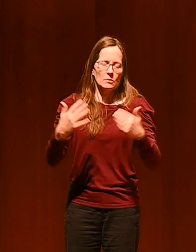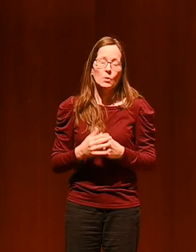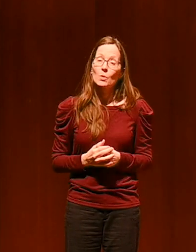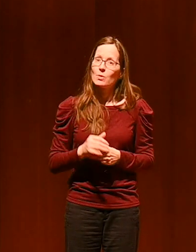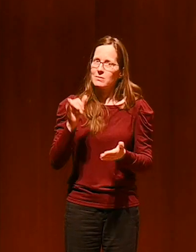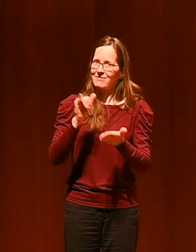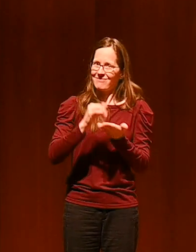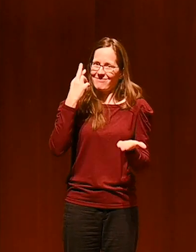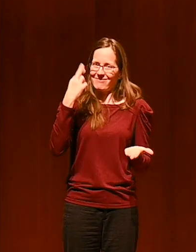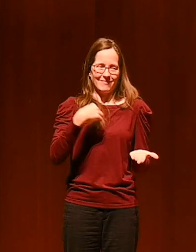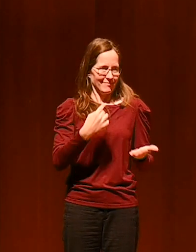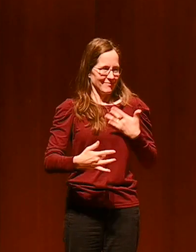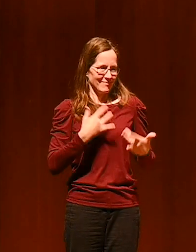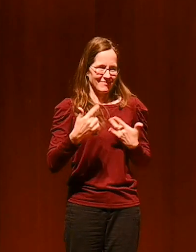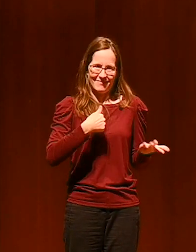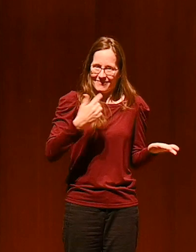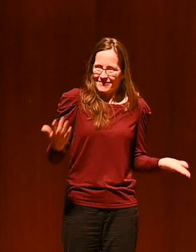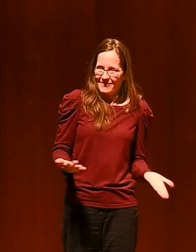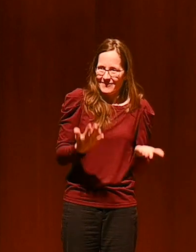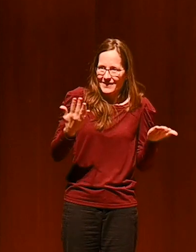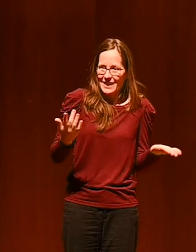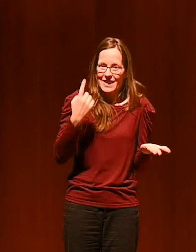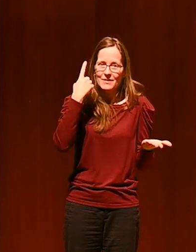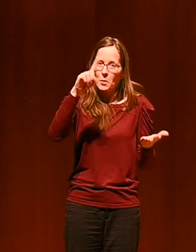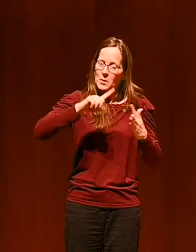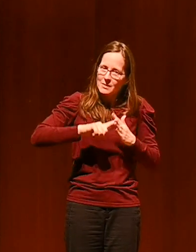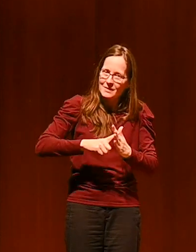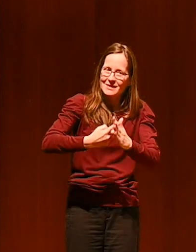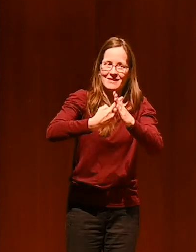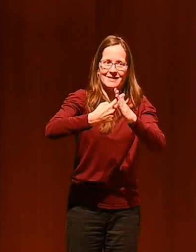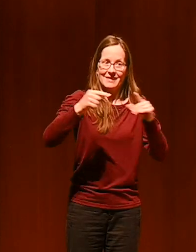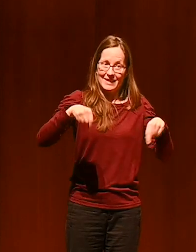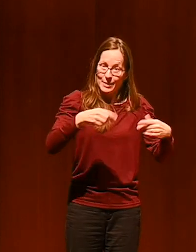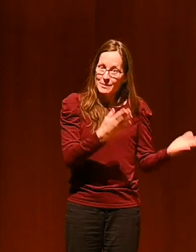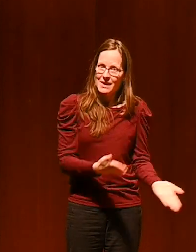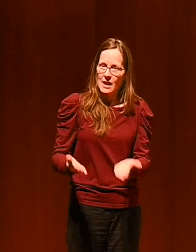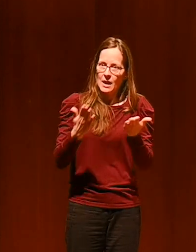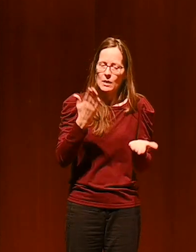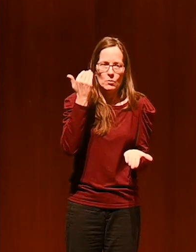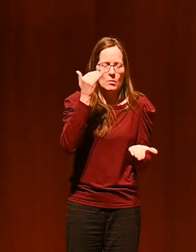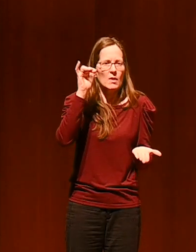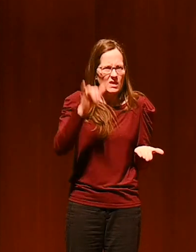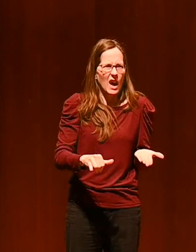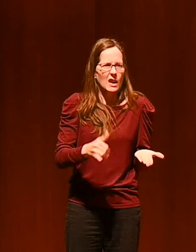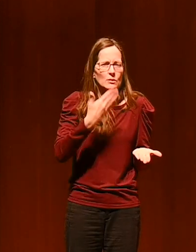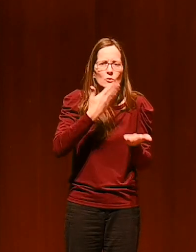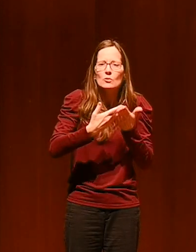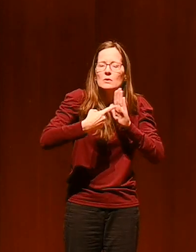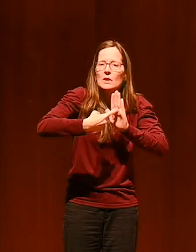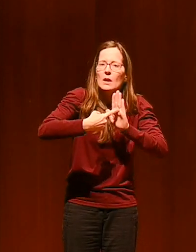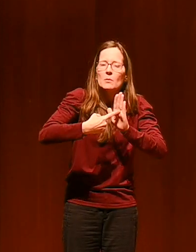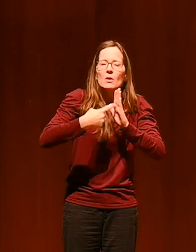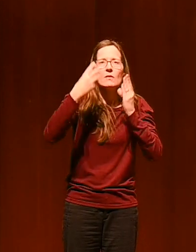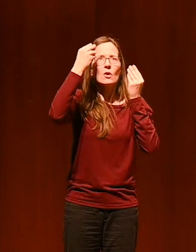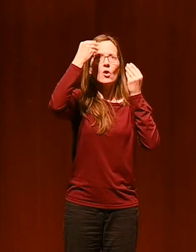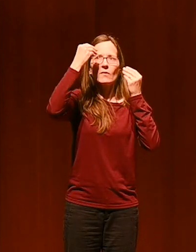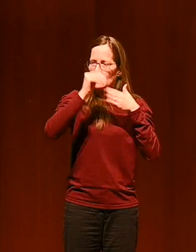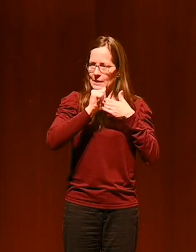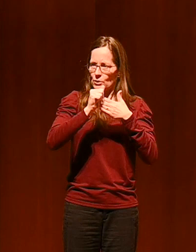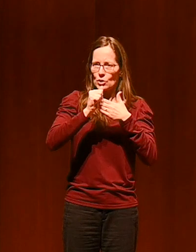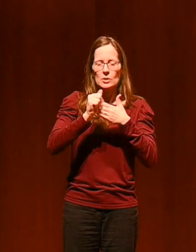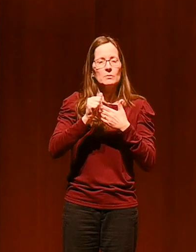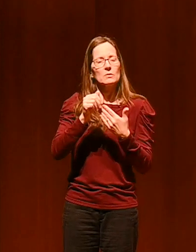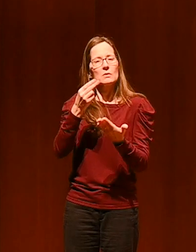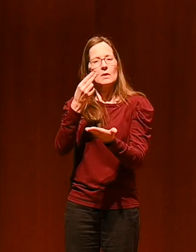be here at this kickoff for this plan, because it's an example of the thoughtful leadership of a county arts agency